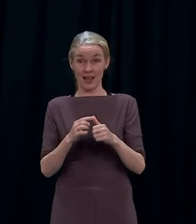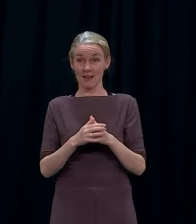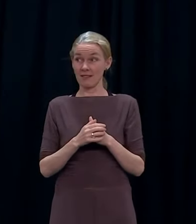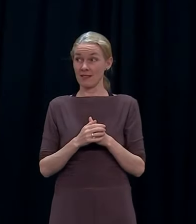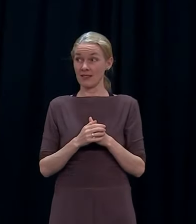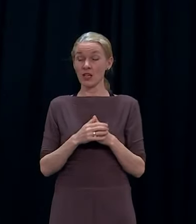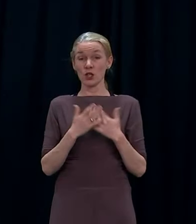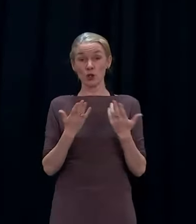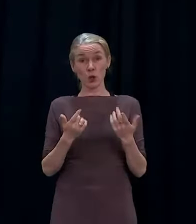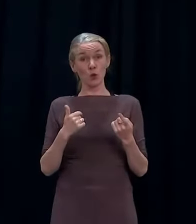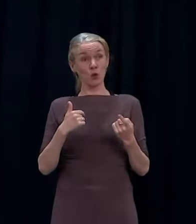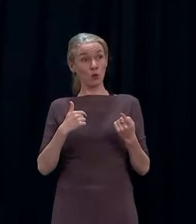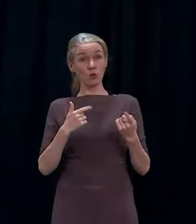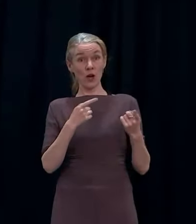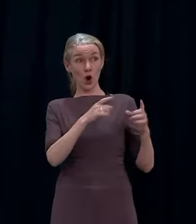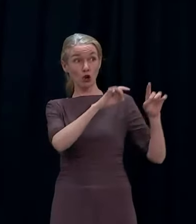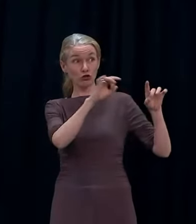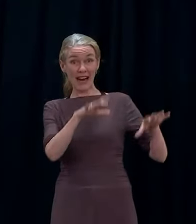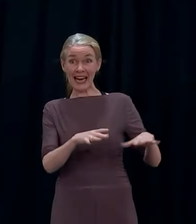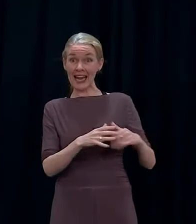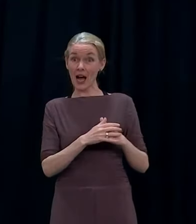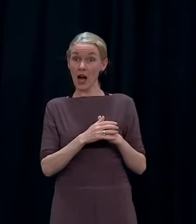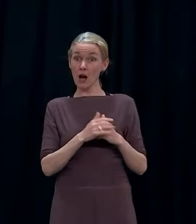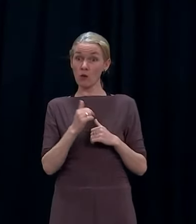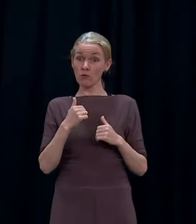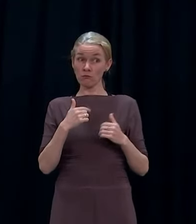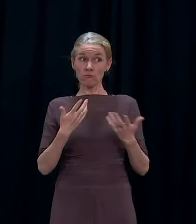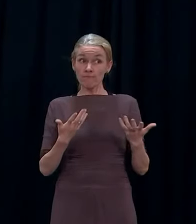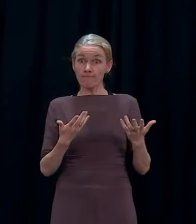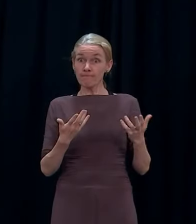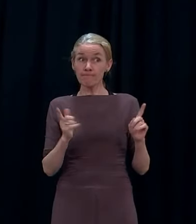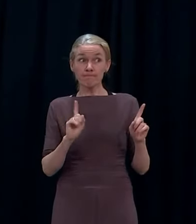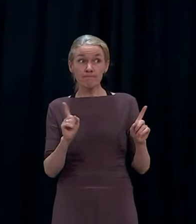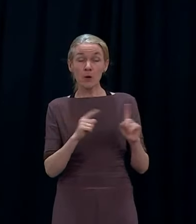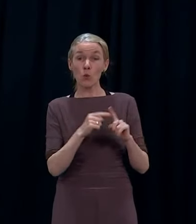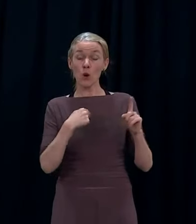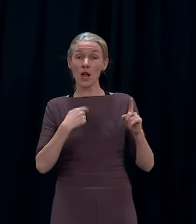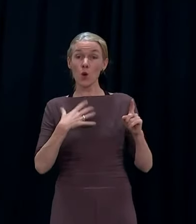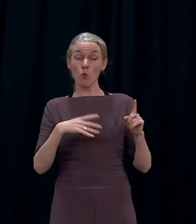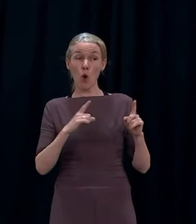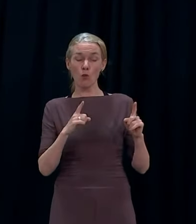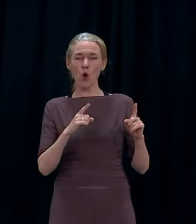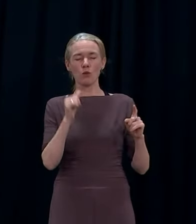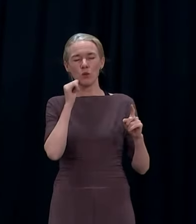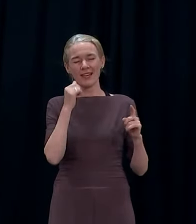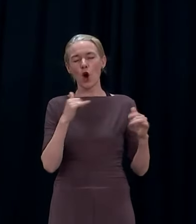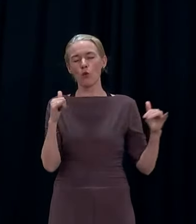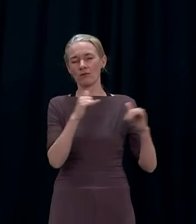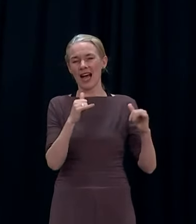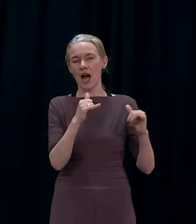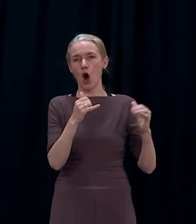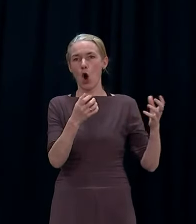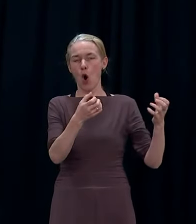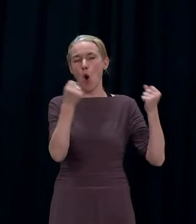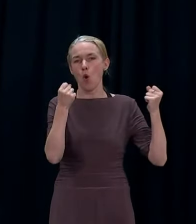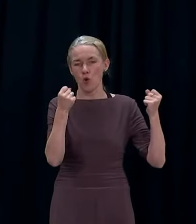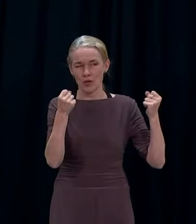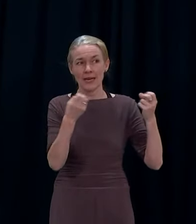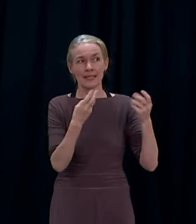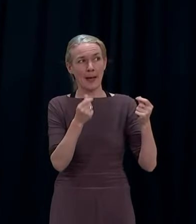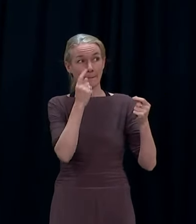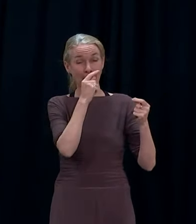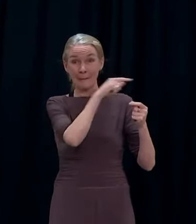come into managed isolation. We know there are some people that since those flights suspended in June are now in emergency situations and need to